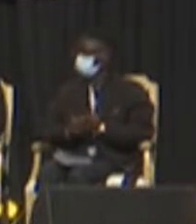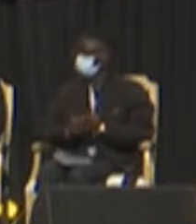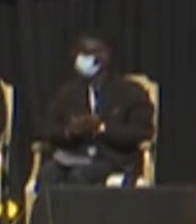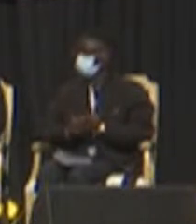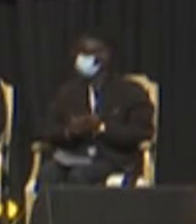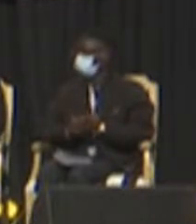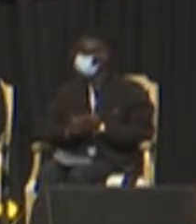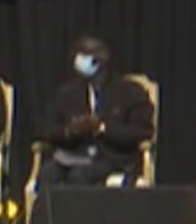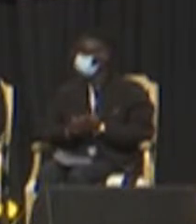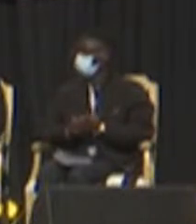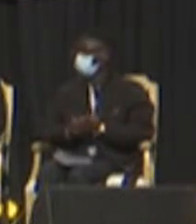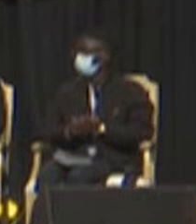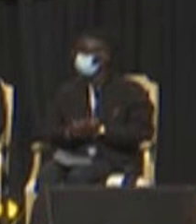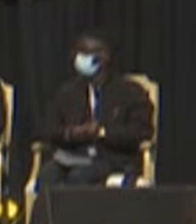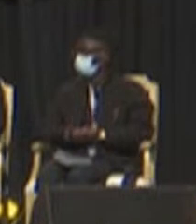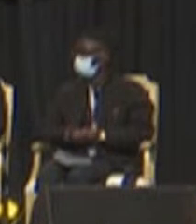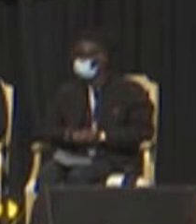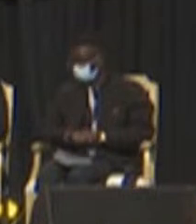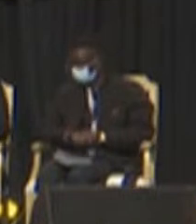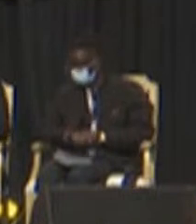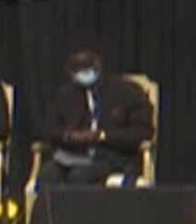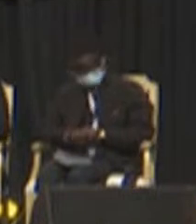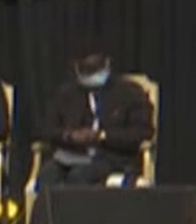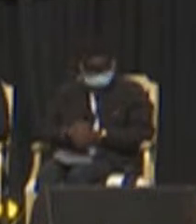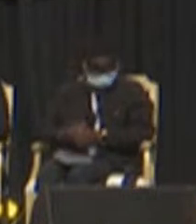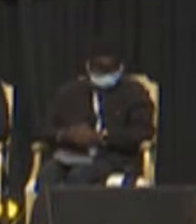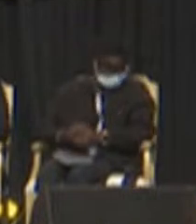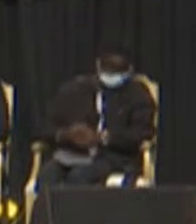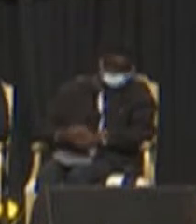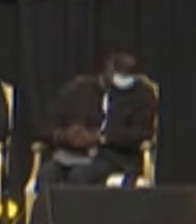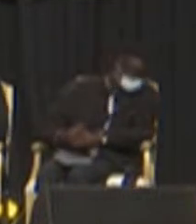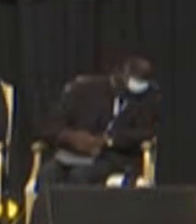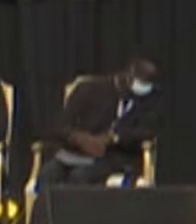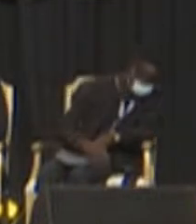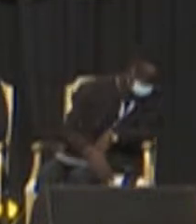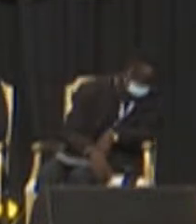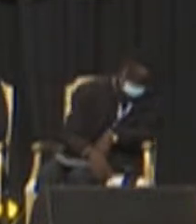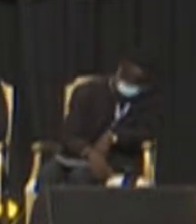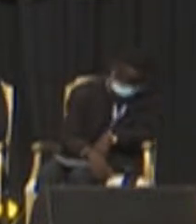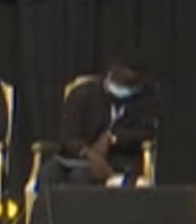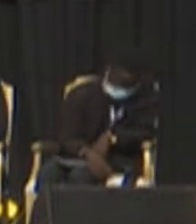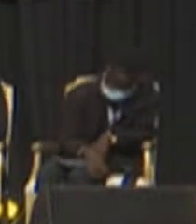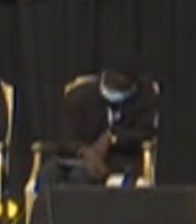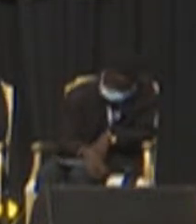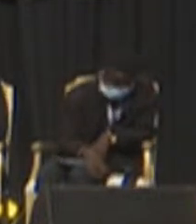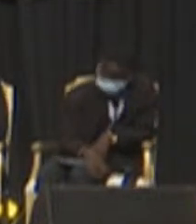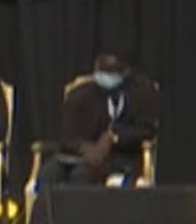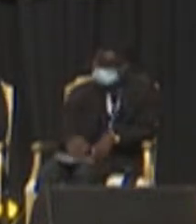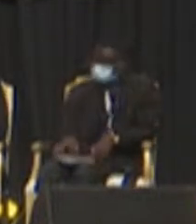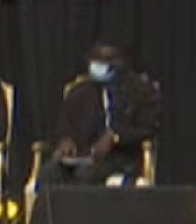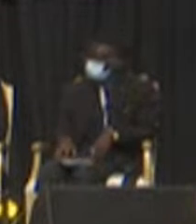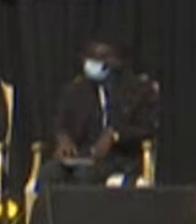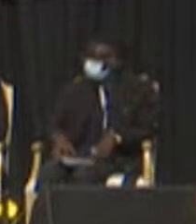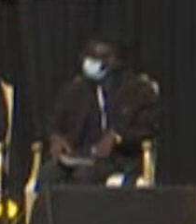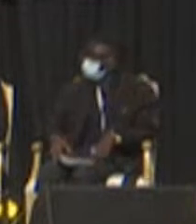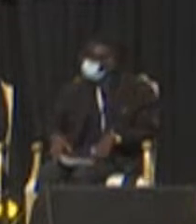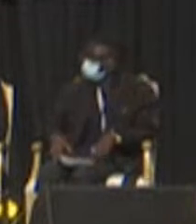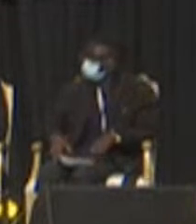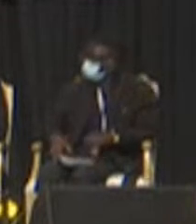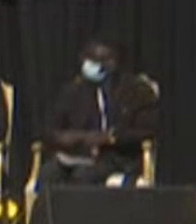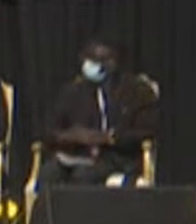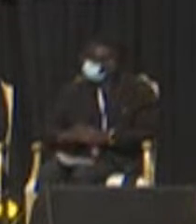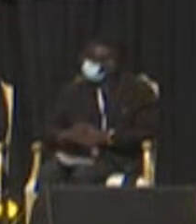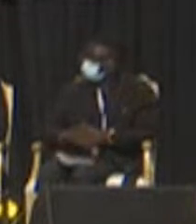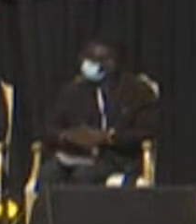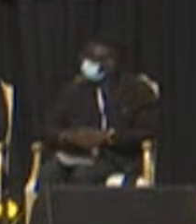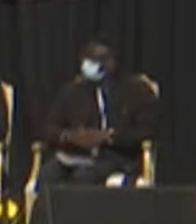Please take a bow. Honestly, I think you've enlightened a lot of us. Amal Lau from India, Ashley from